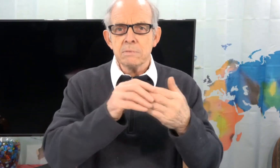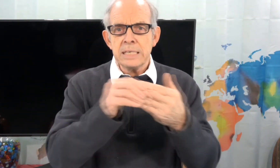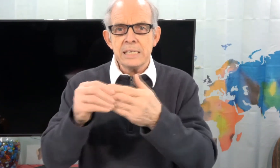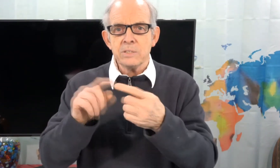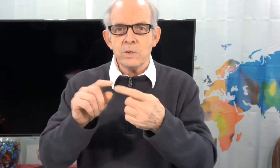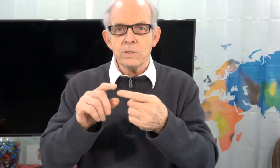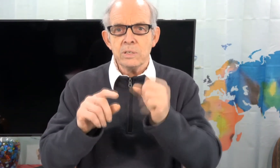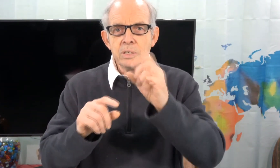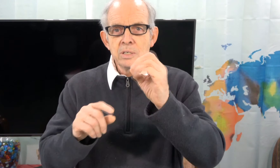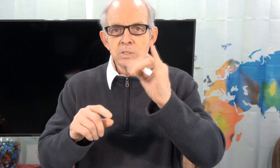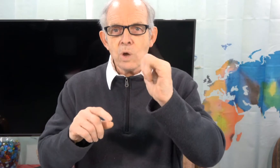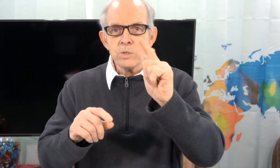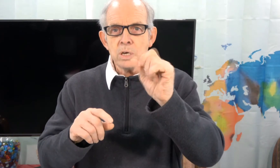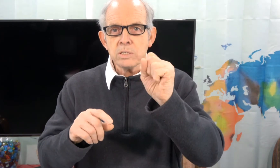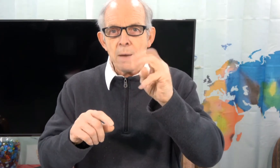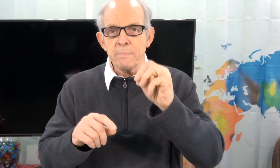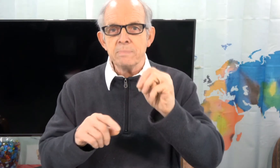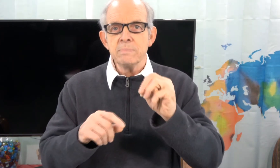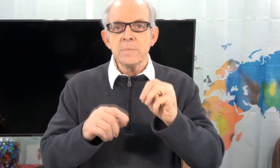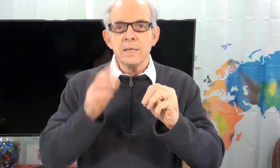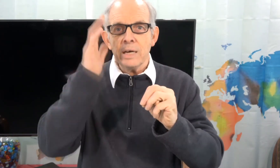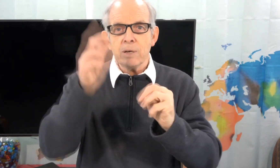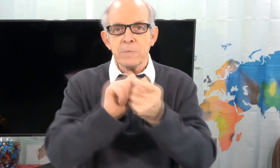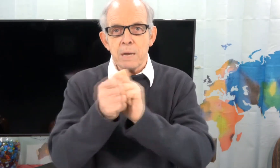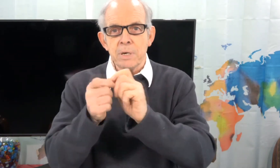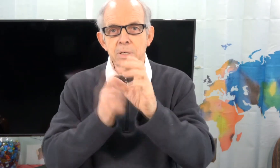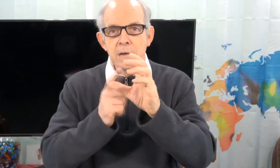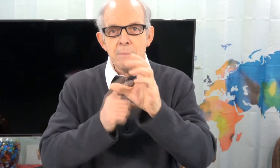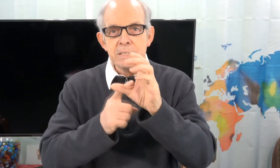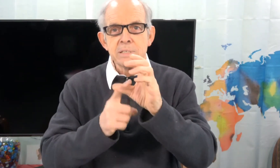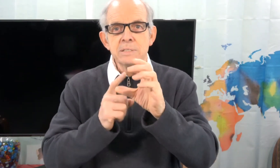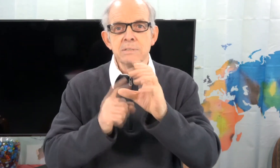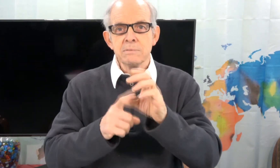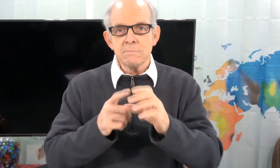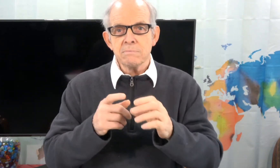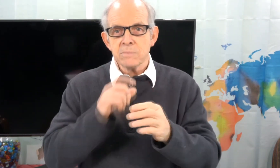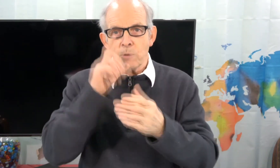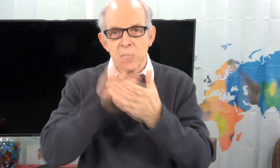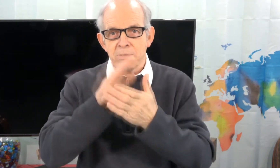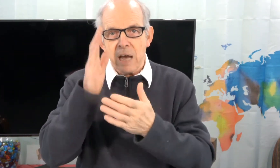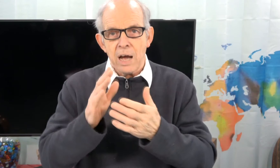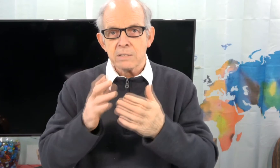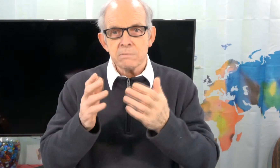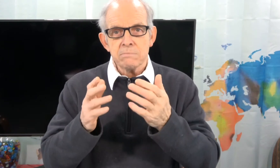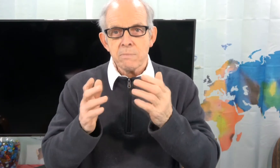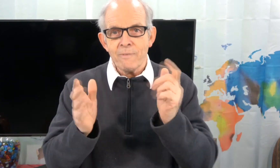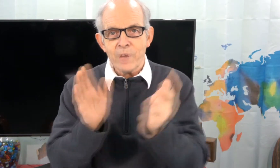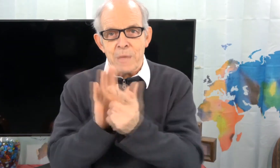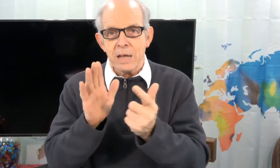need to show to some, let it become a communist, to believe God, the man,